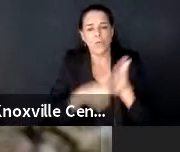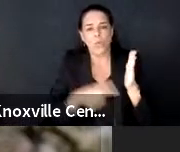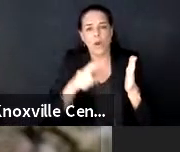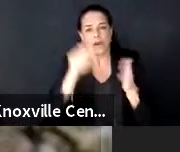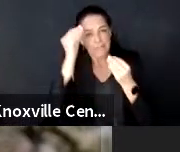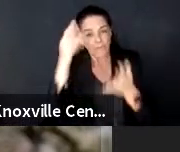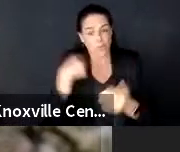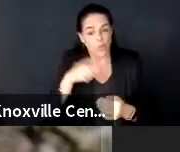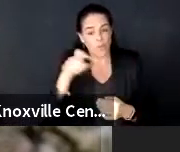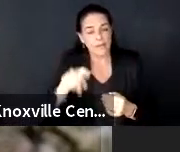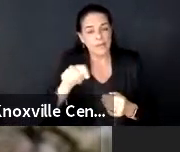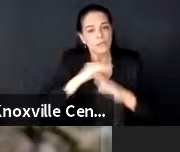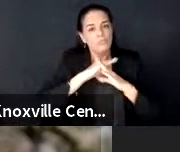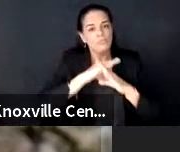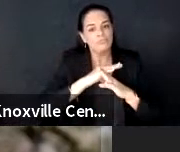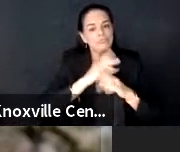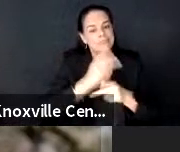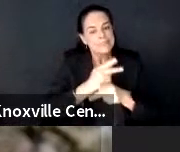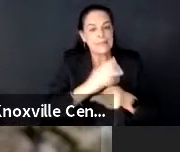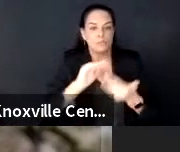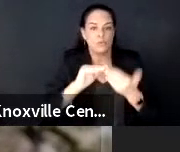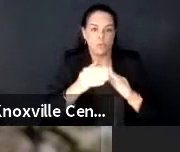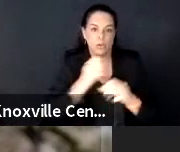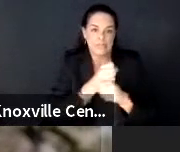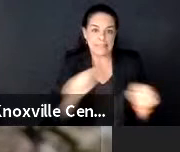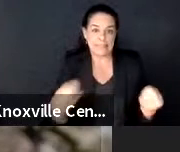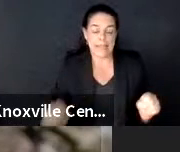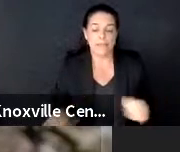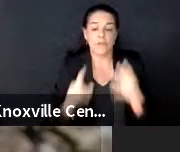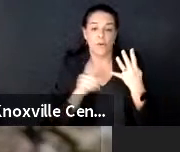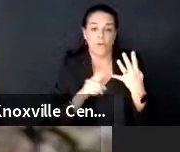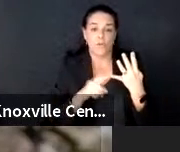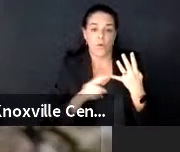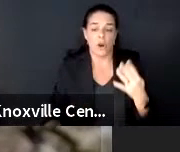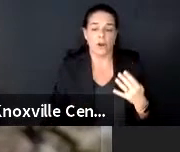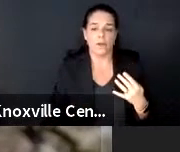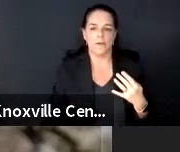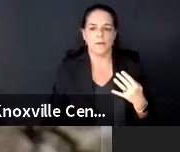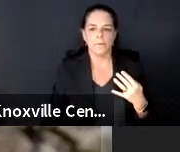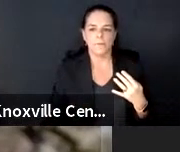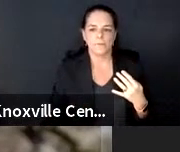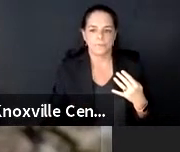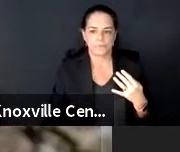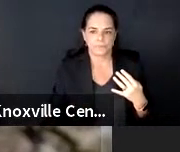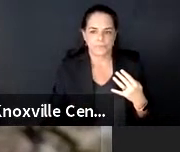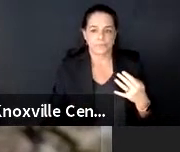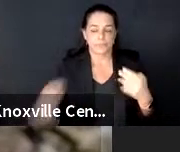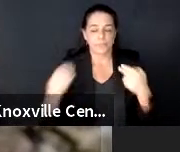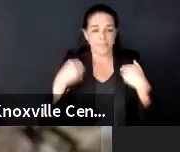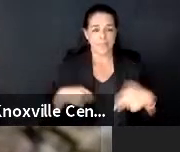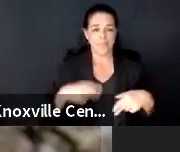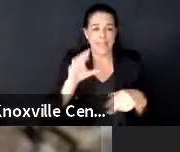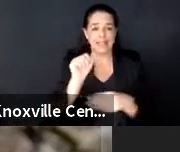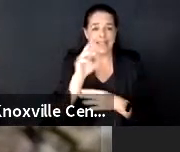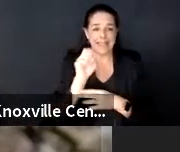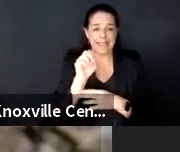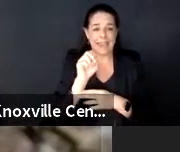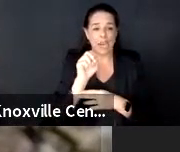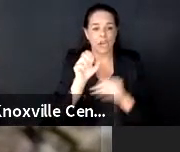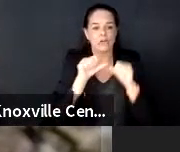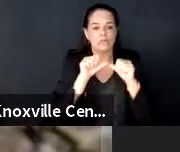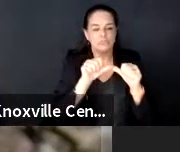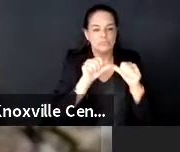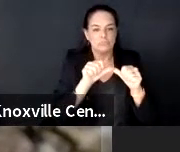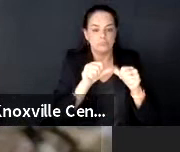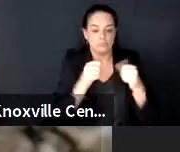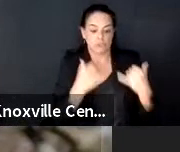keep our community safe. Our fourth benchmark, healthcare system capabilities remain within current and forecasted surge